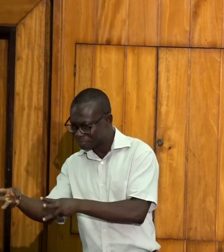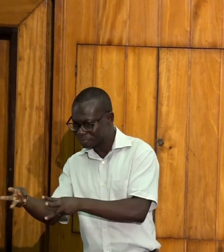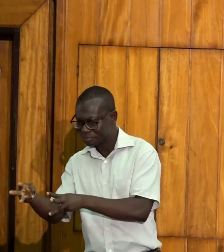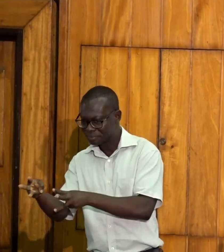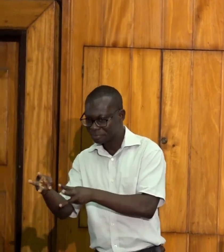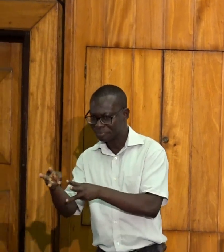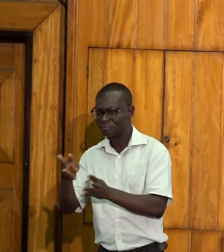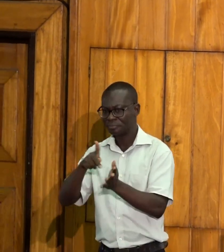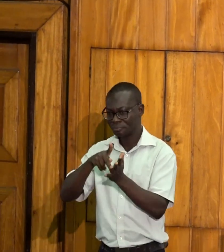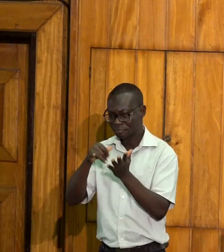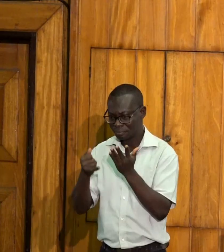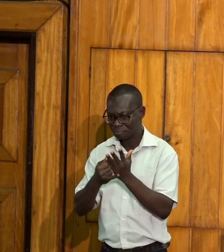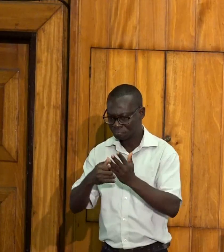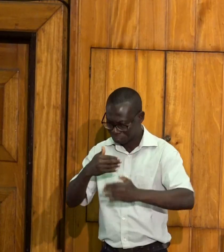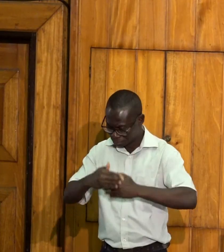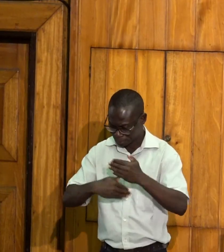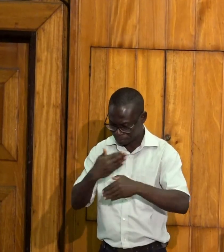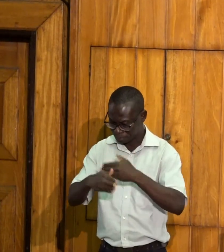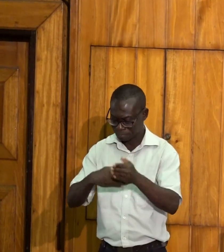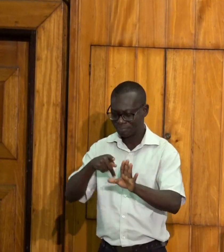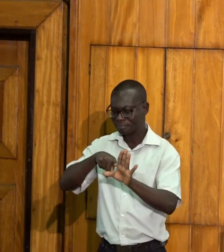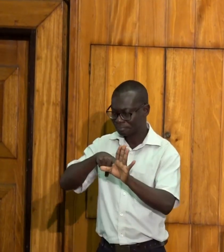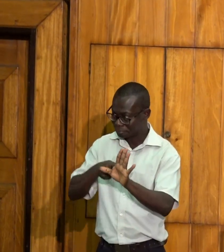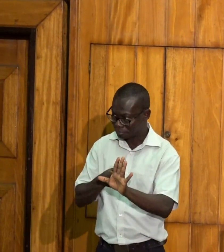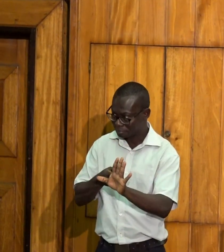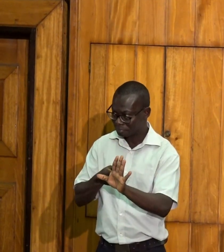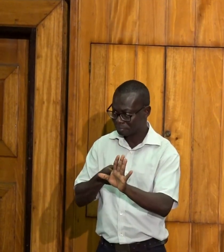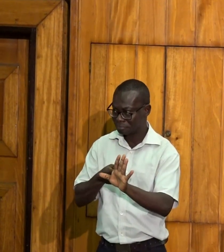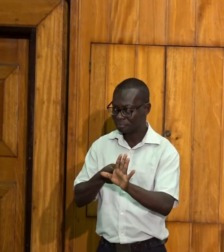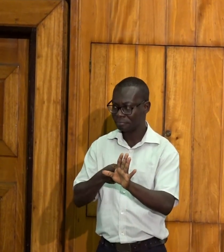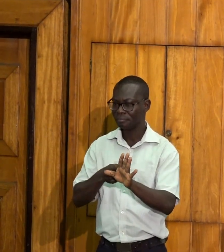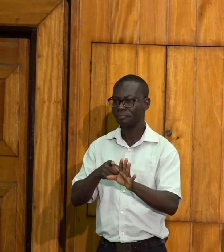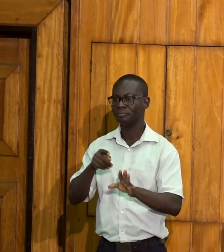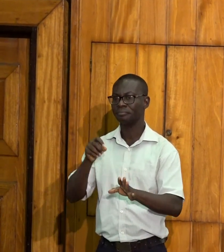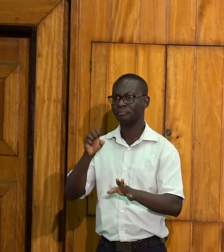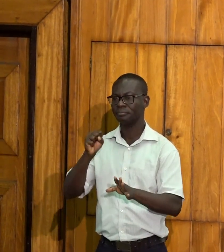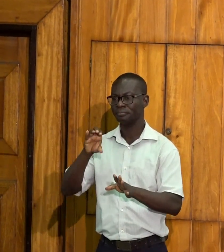getting the project going, getting it started. HCD